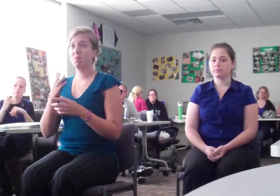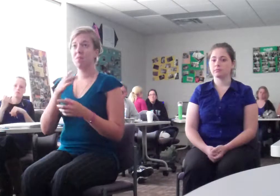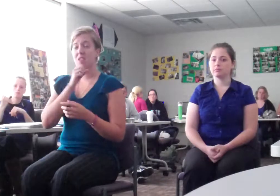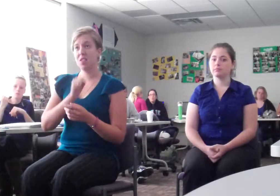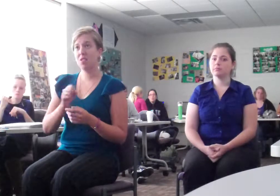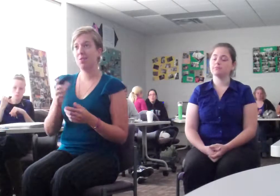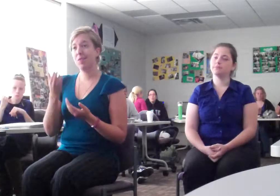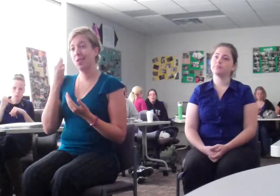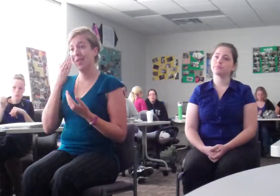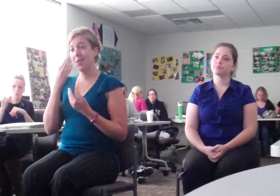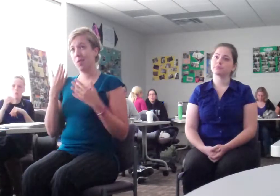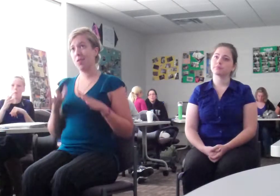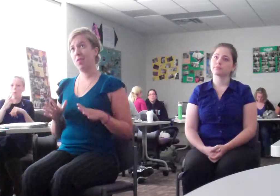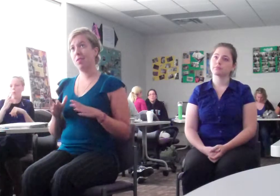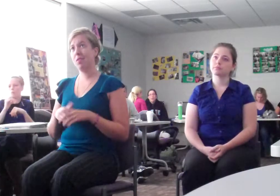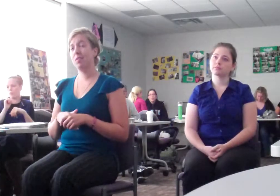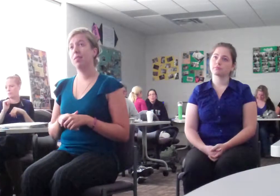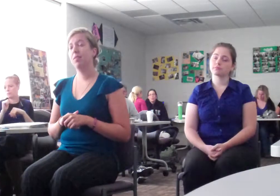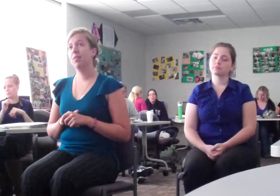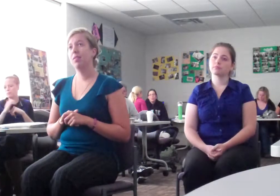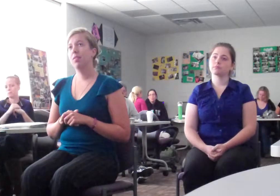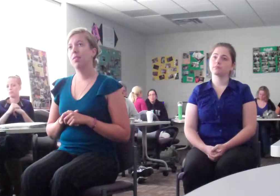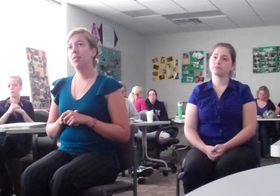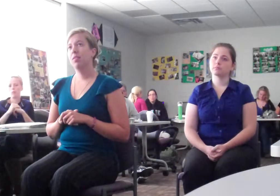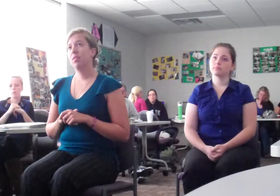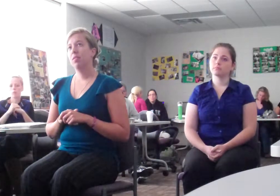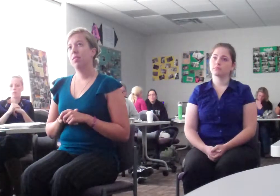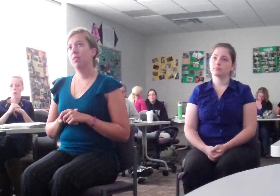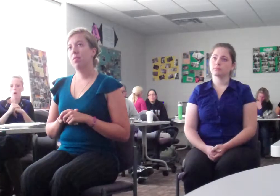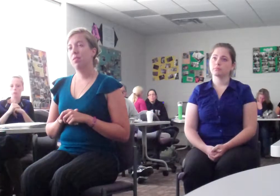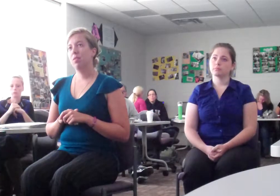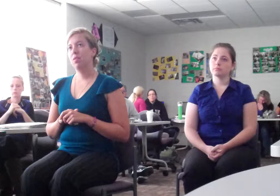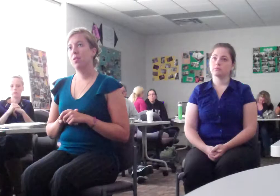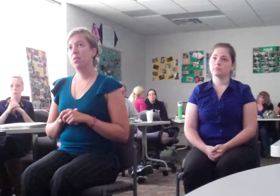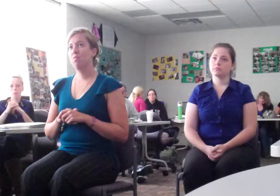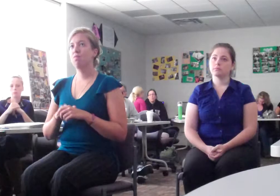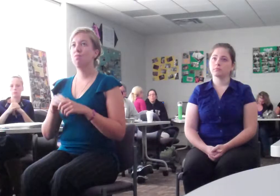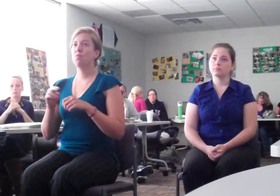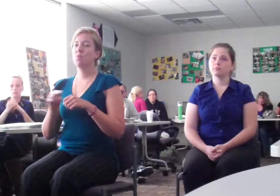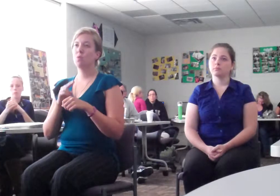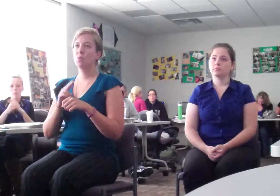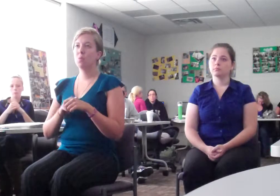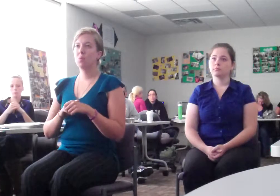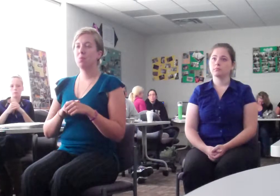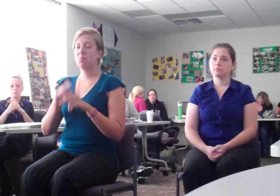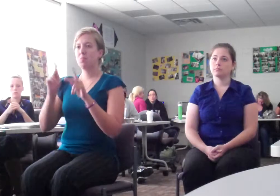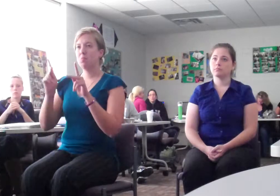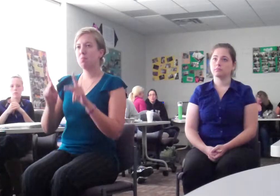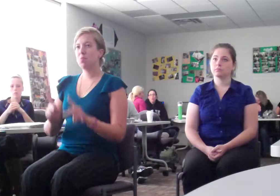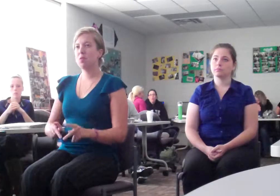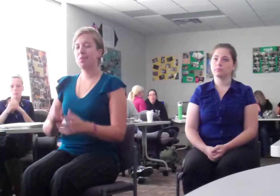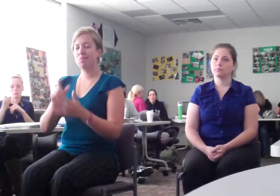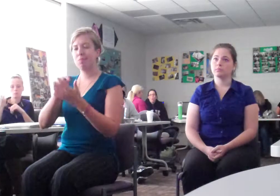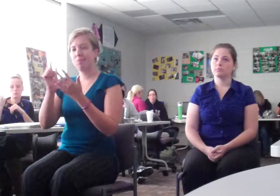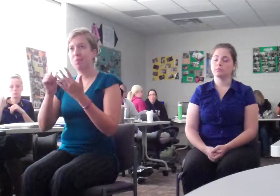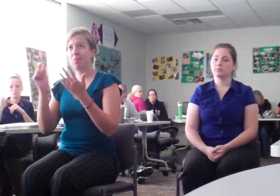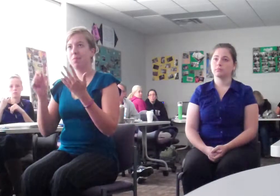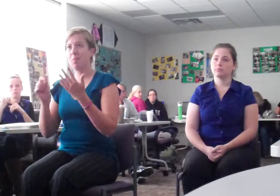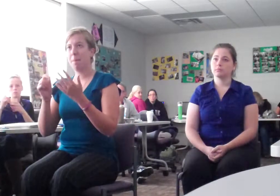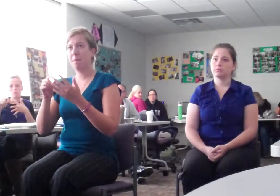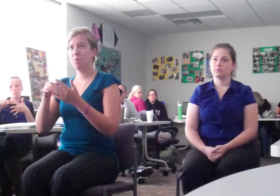that. Normally, the way it works for an individual is that you choose a deductible you're comfortable